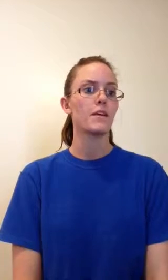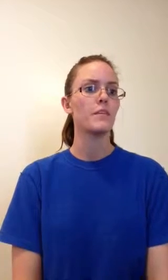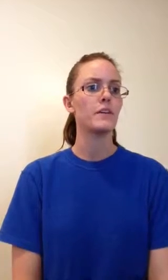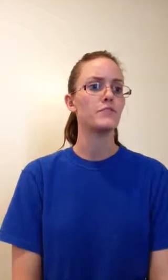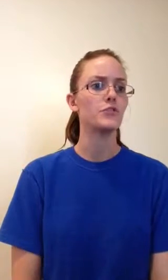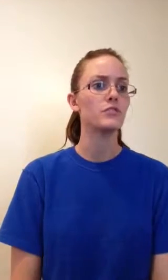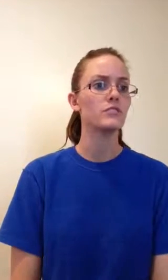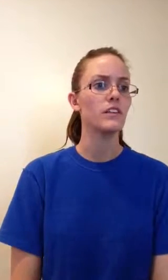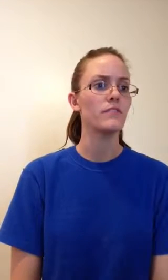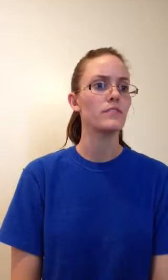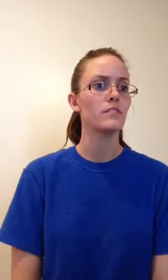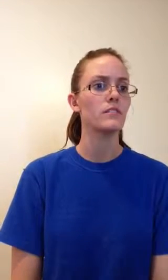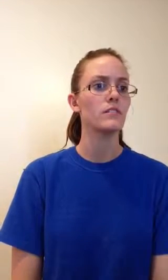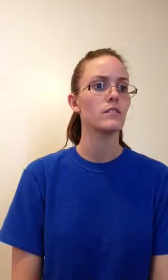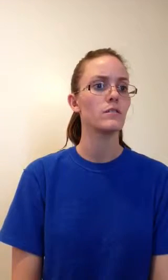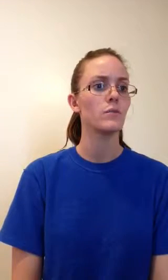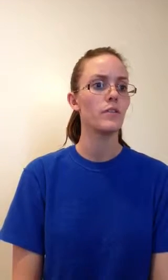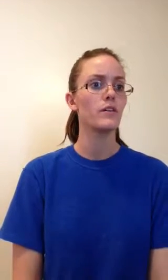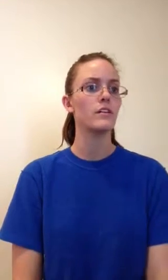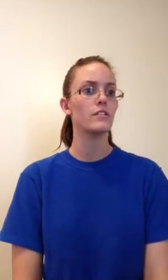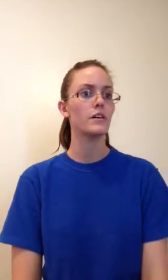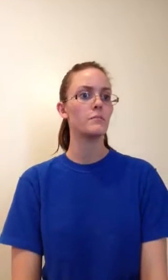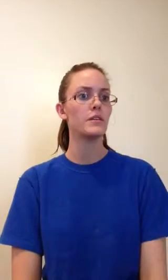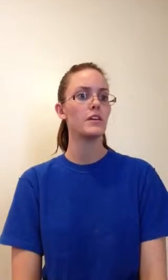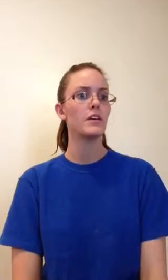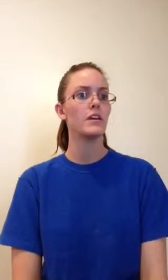think we have 2 years left with the hearing company,